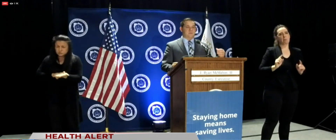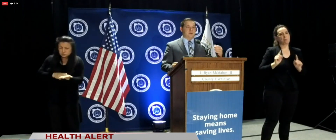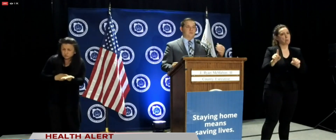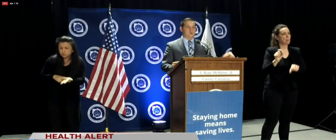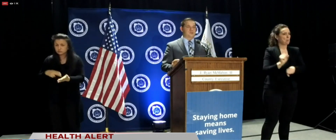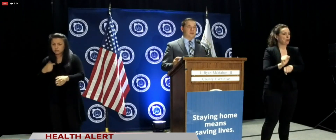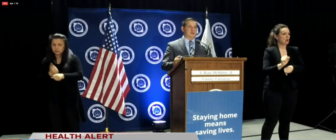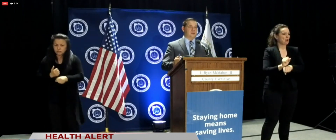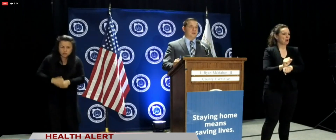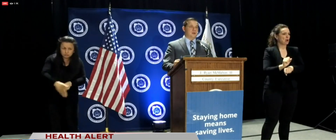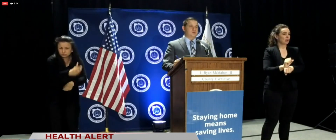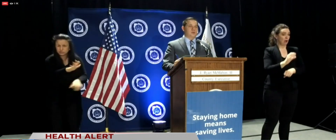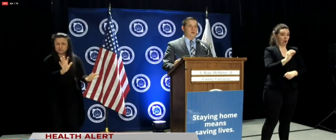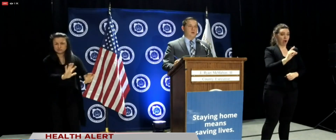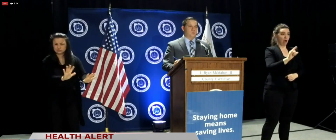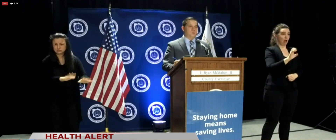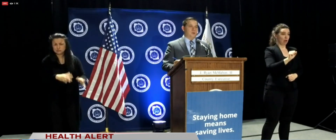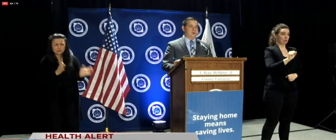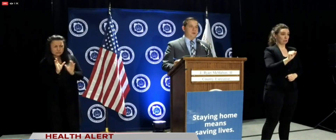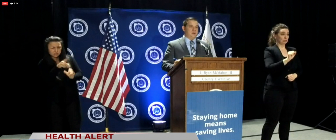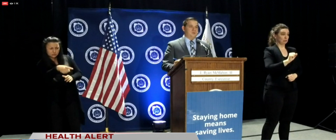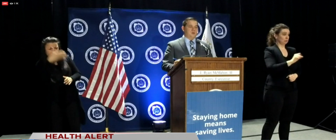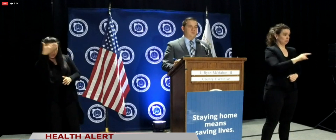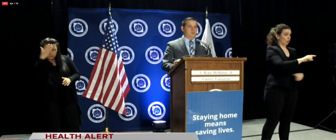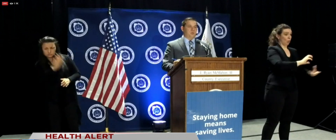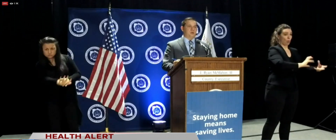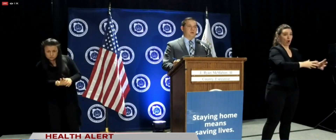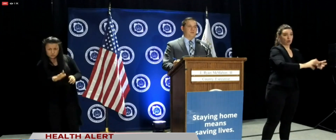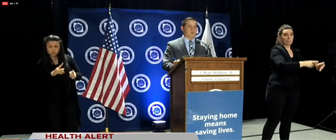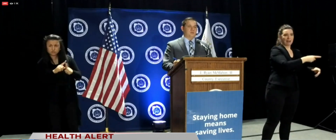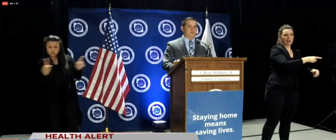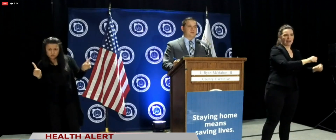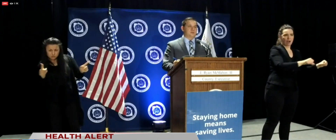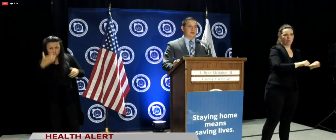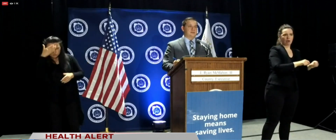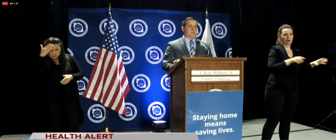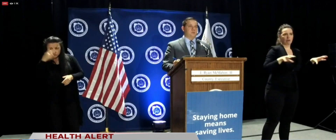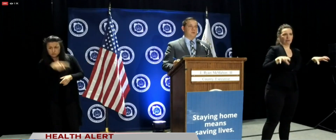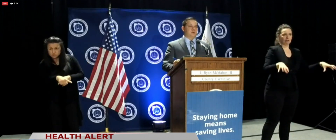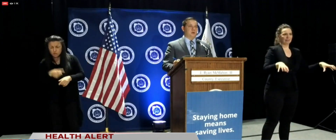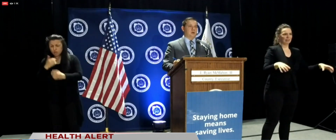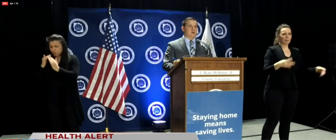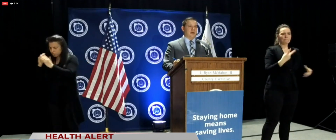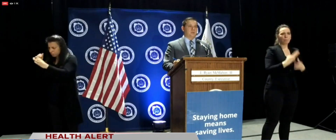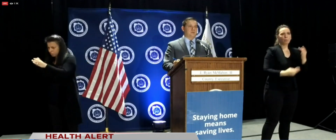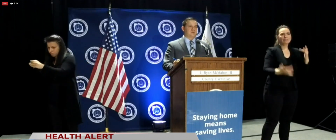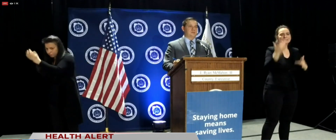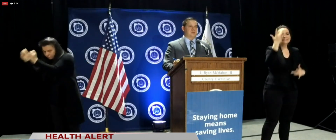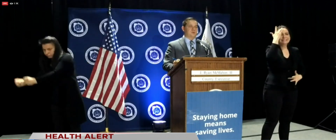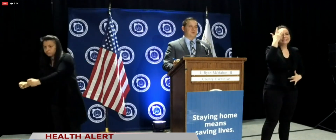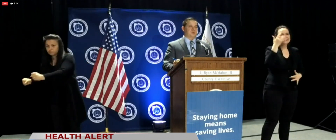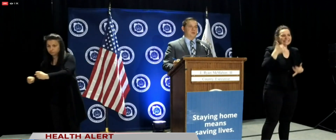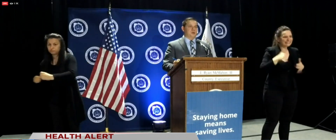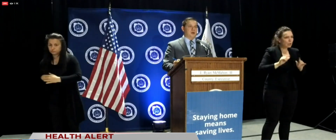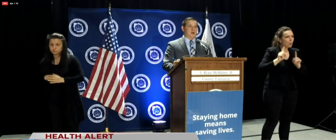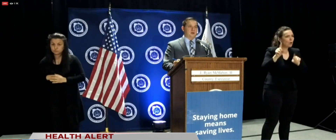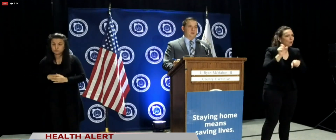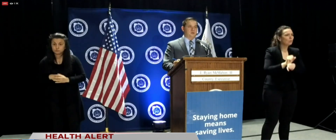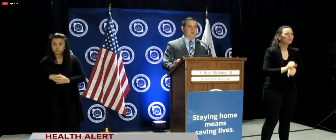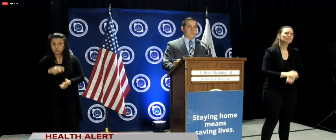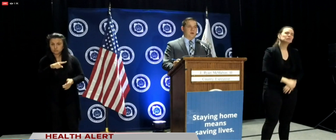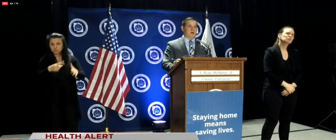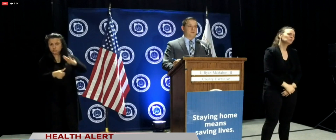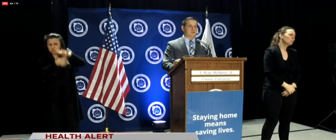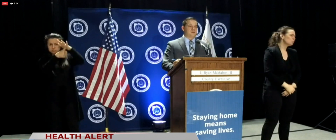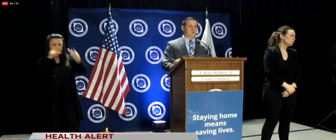didn't happen. If you're sick, you stay home. If you have an employer, for whatever reason, that is not being collaborative in this effort,